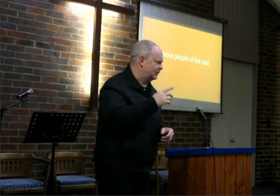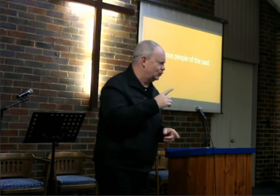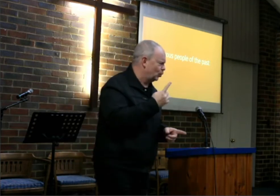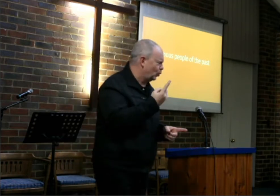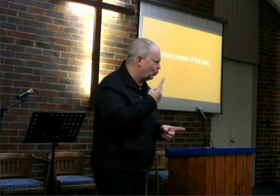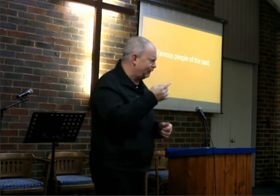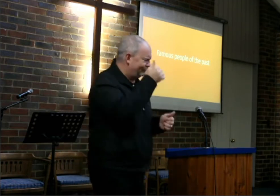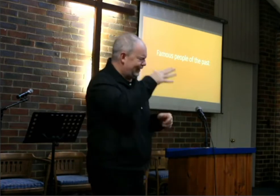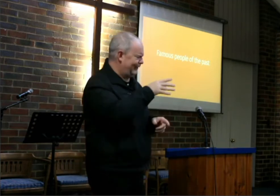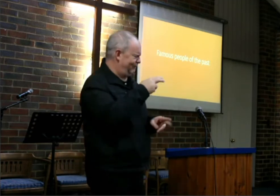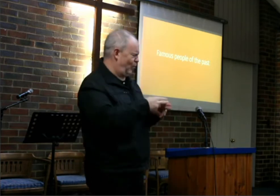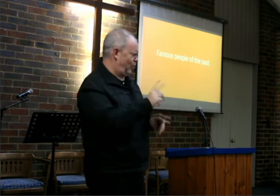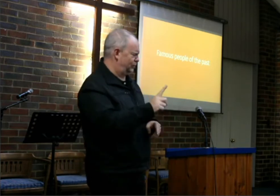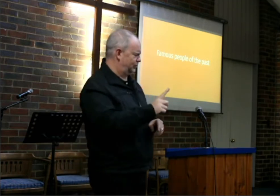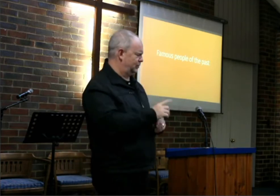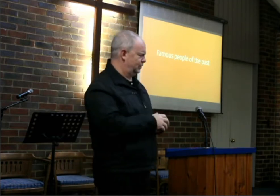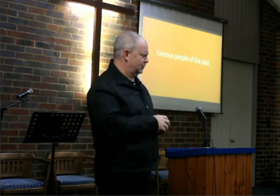What is it famous for?